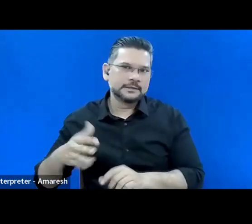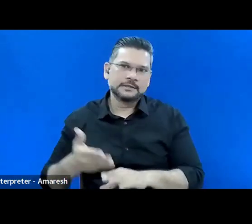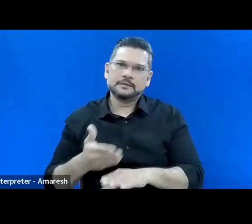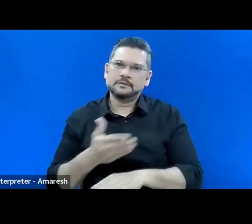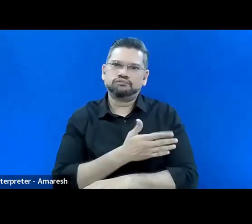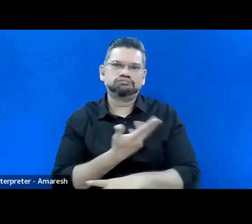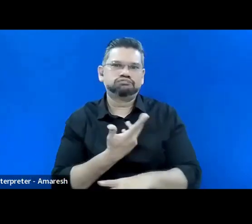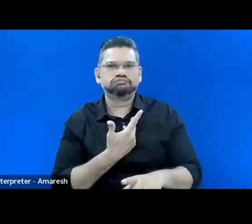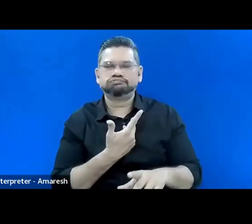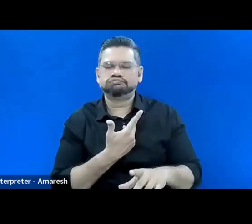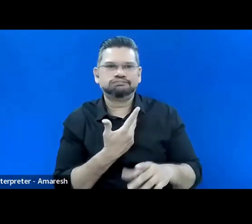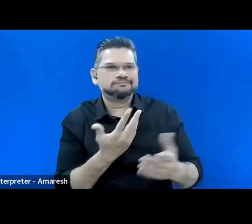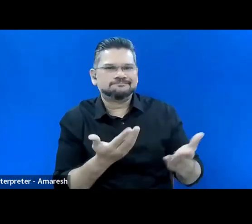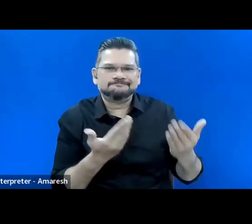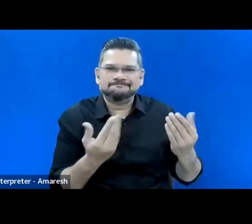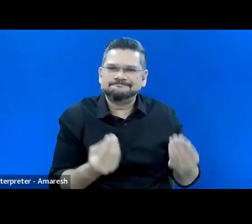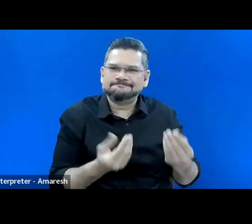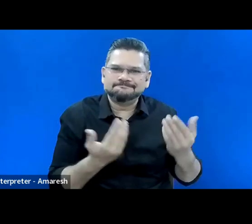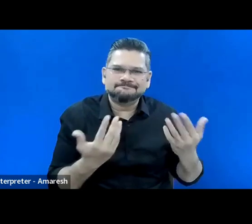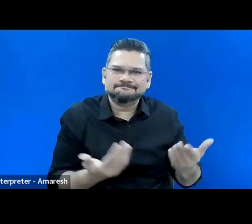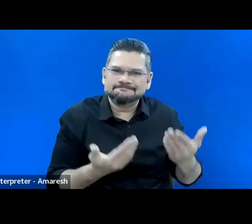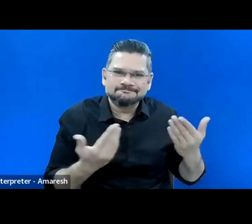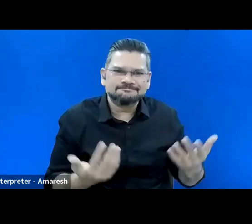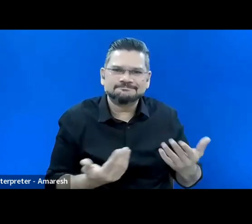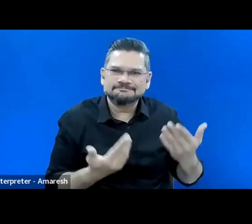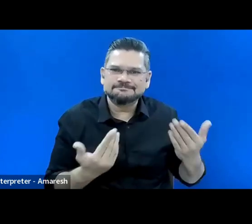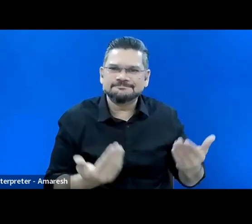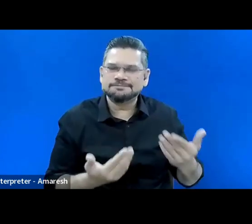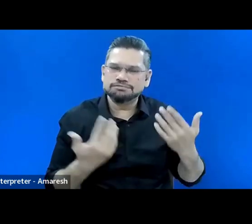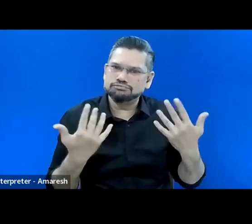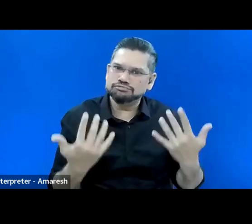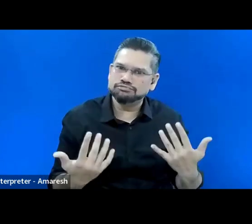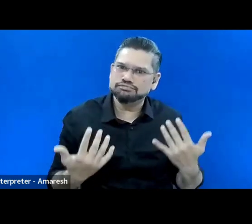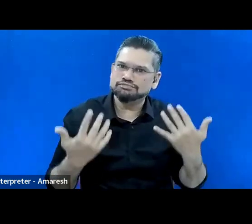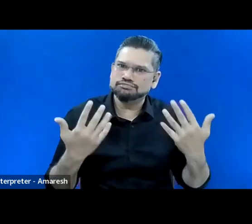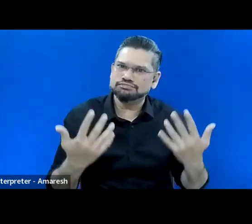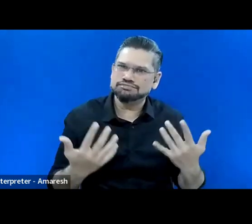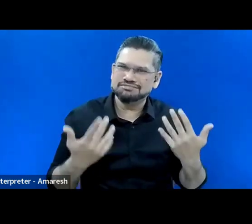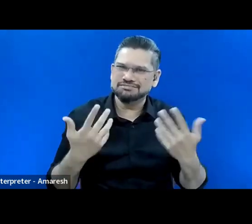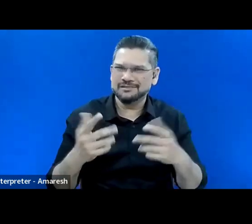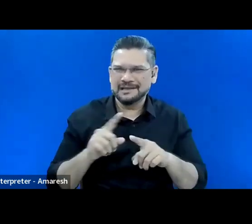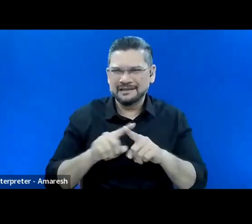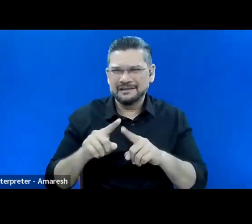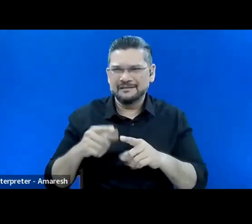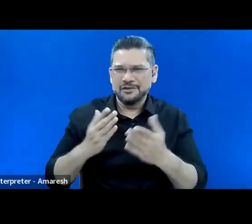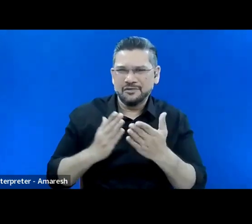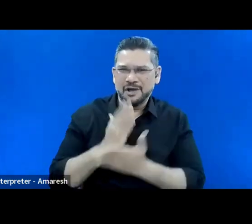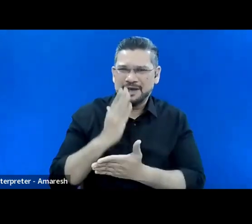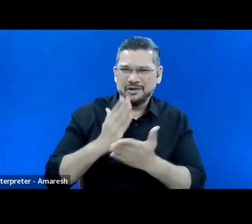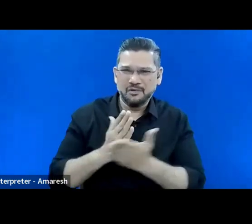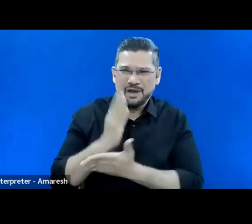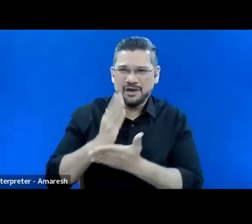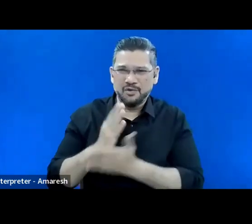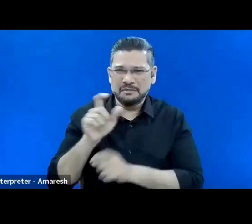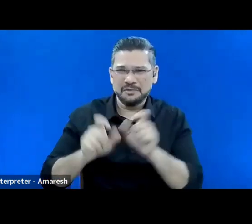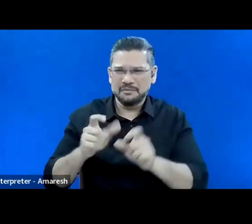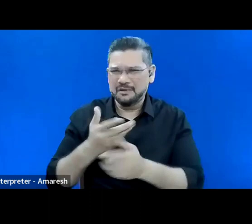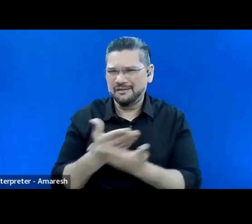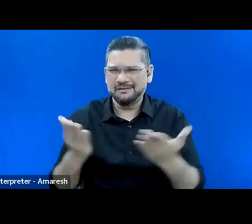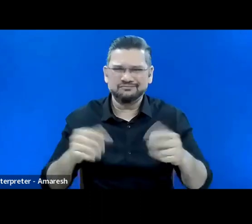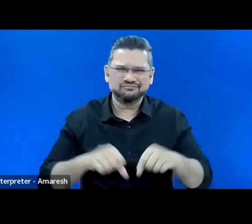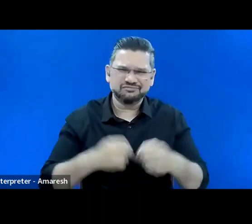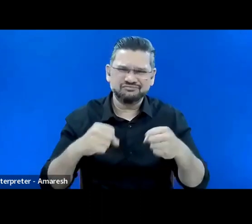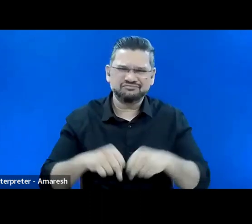for a long time. And our rights to choose has been violated because this is the only option that we